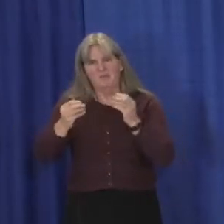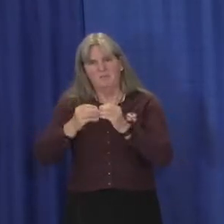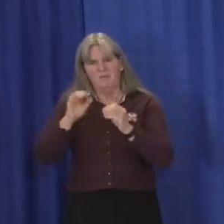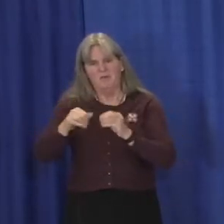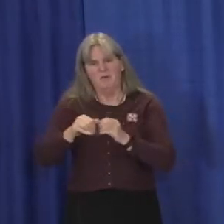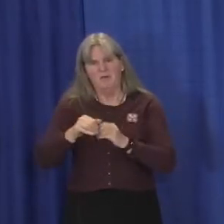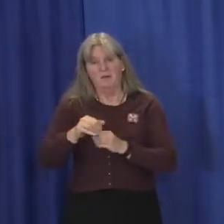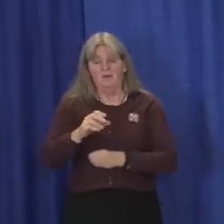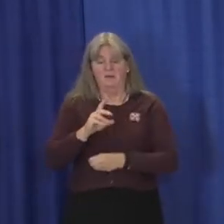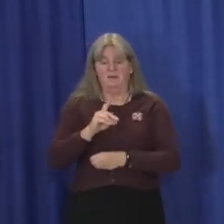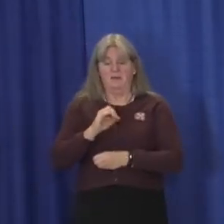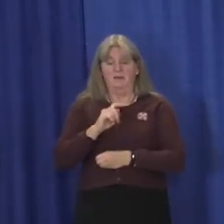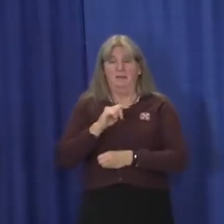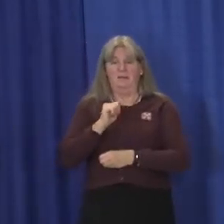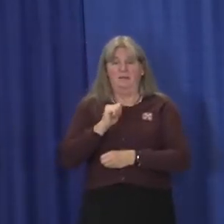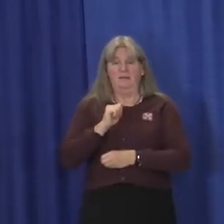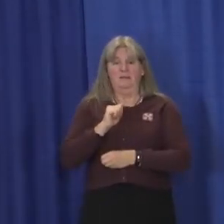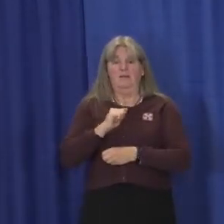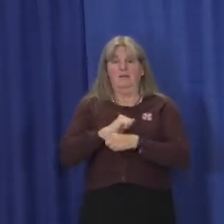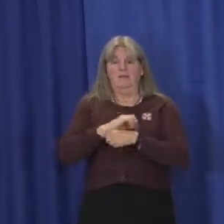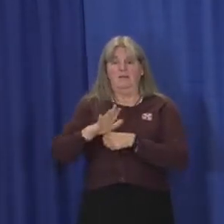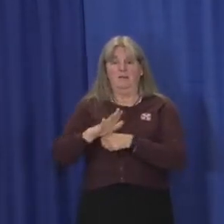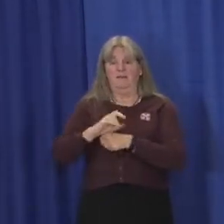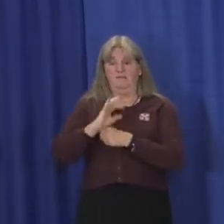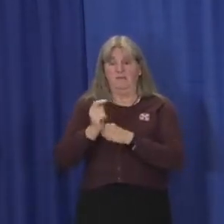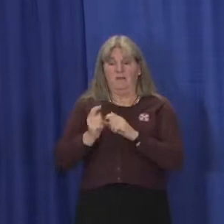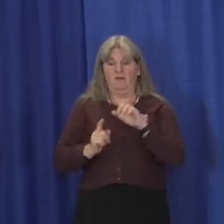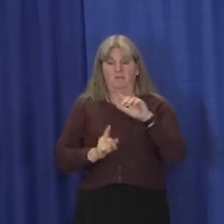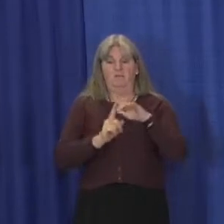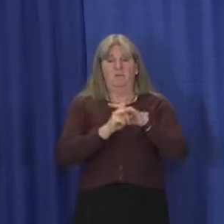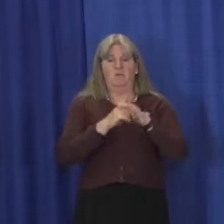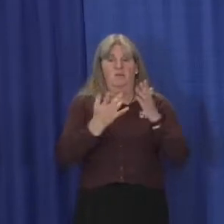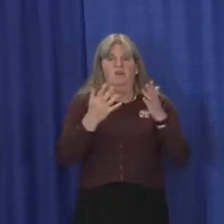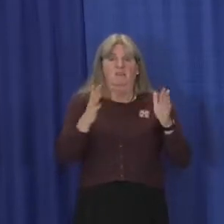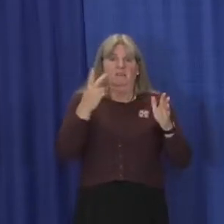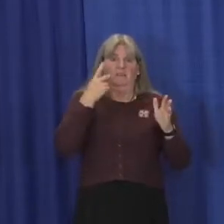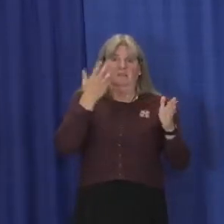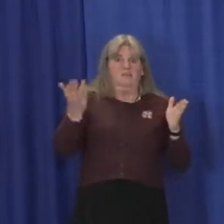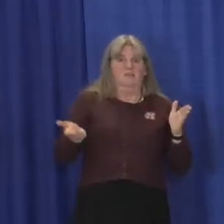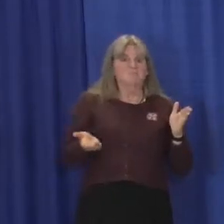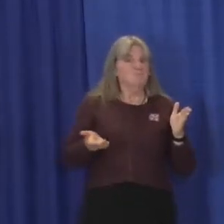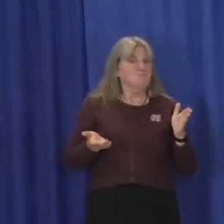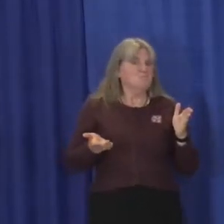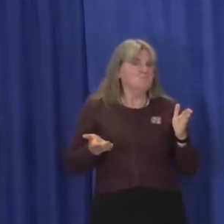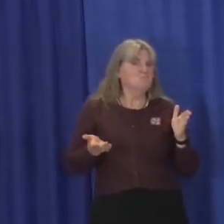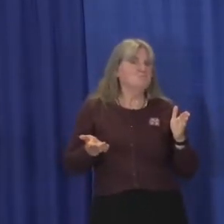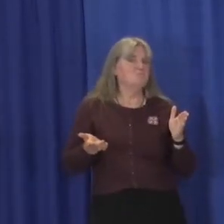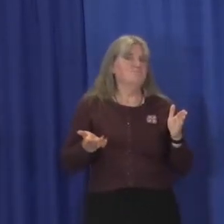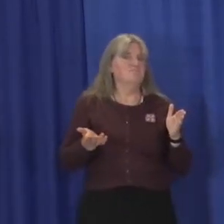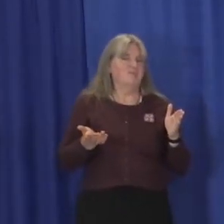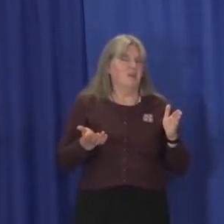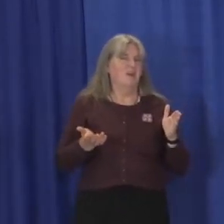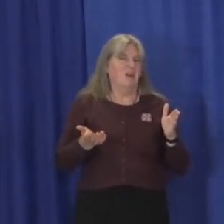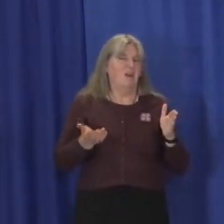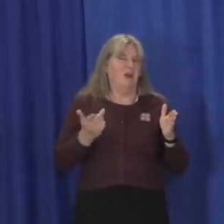the Delta variant introduced into our territory, and I would not be surprised to see more cases of